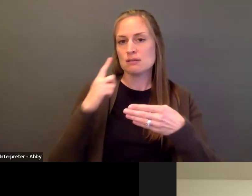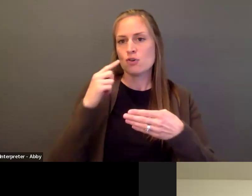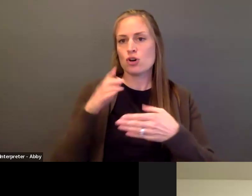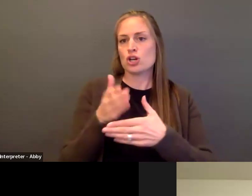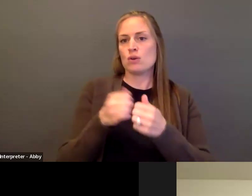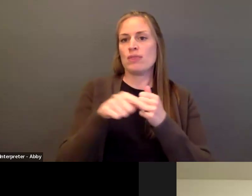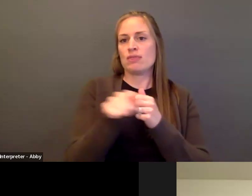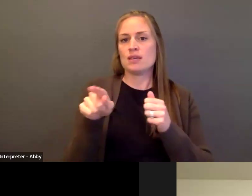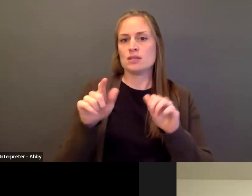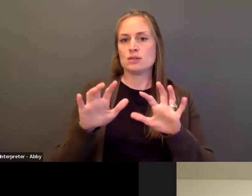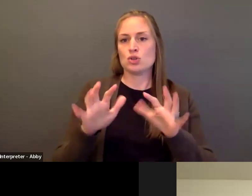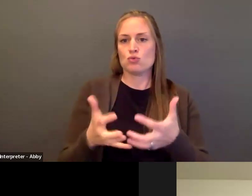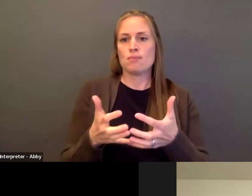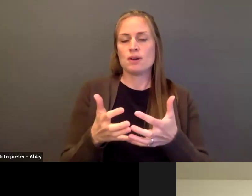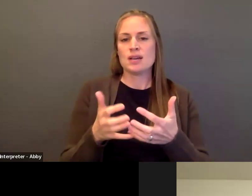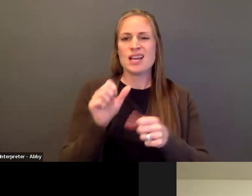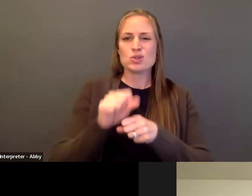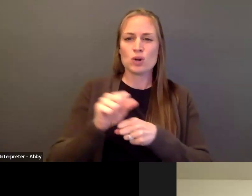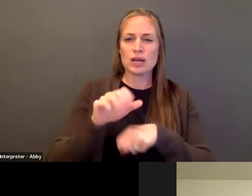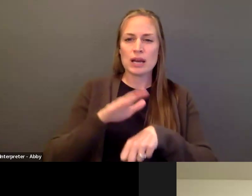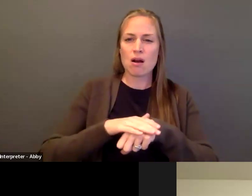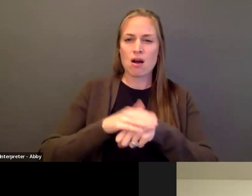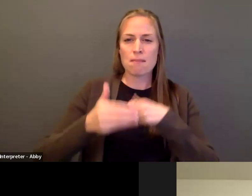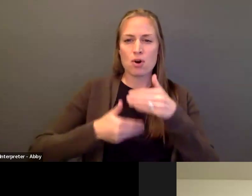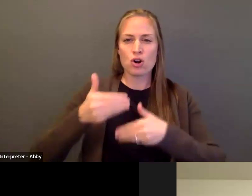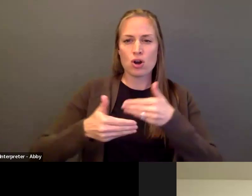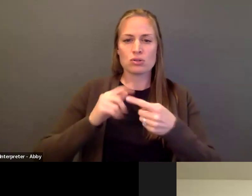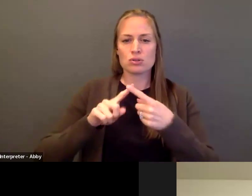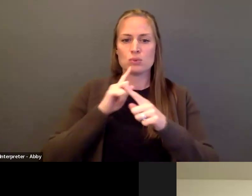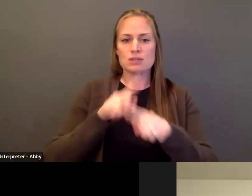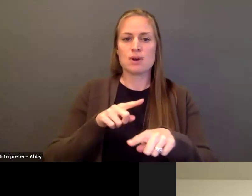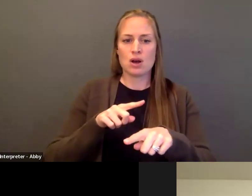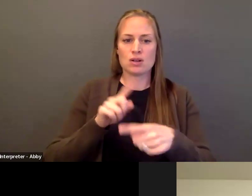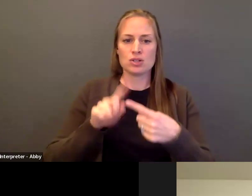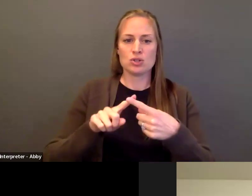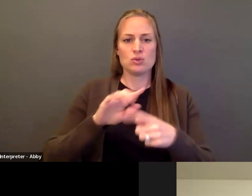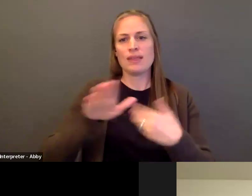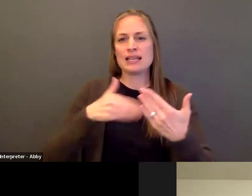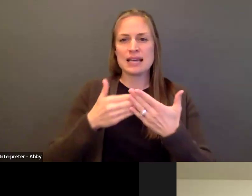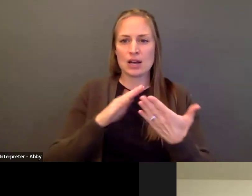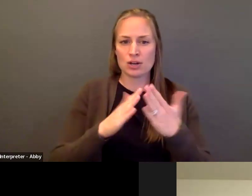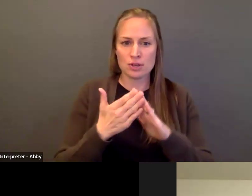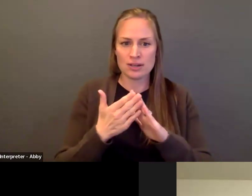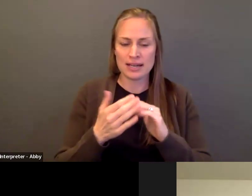also to the entire community. It's really important to know that